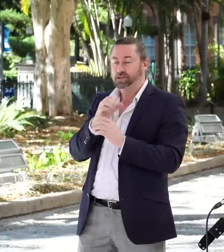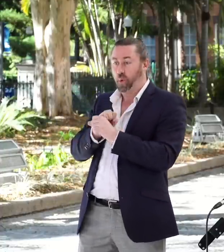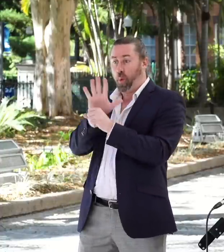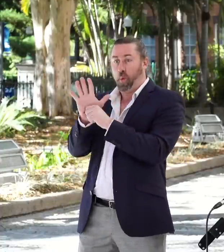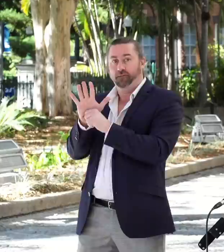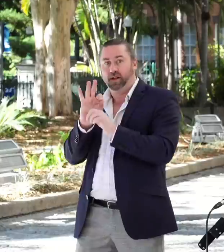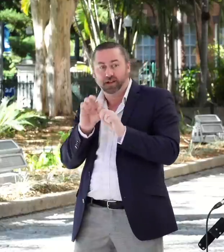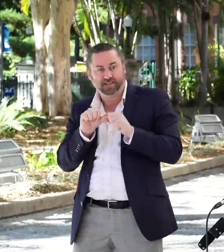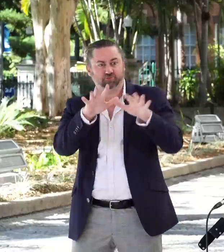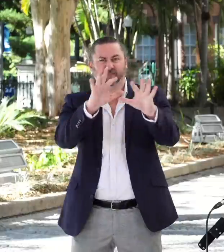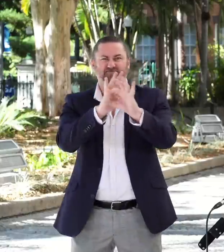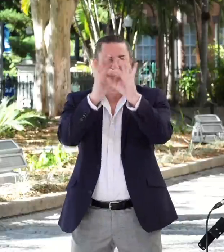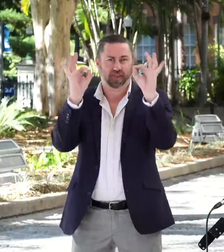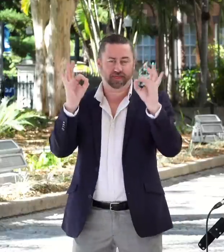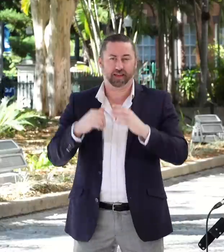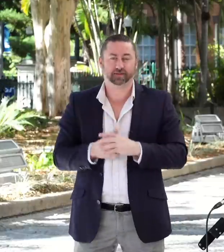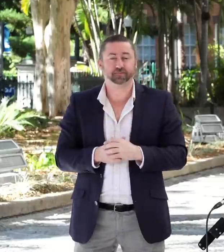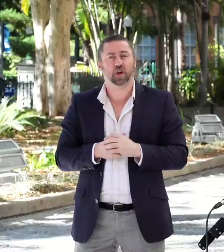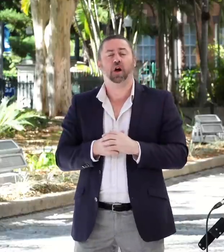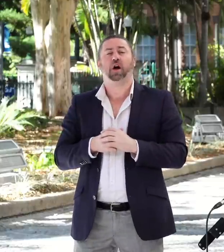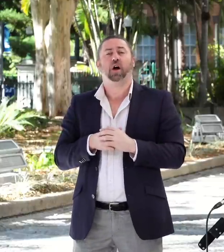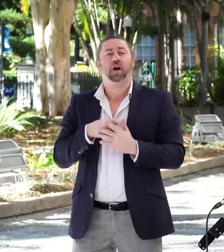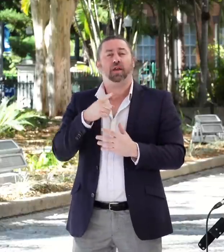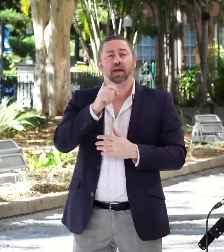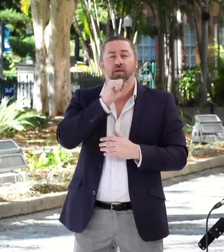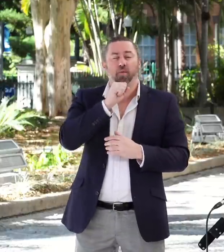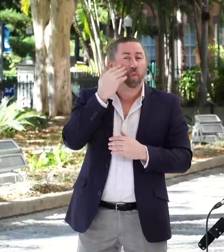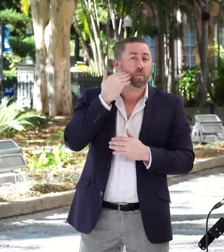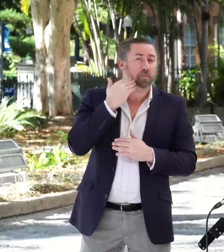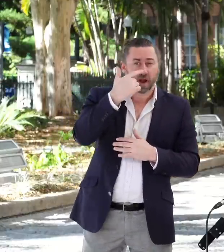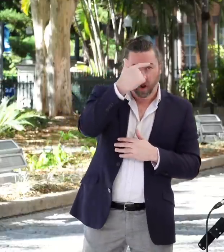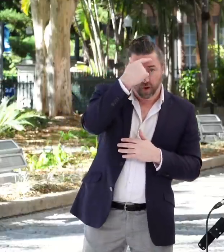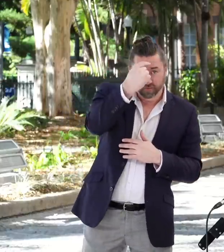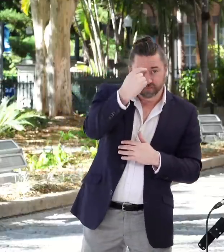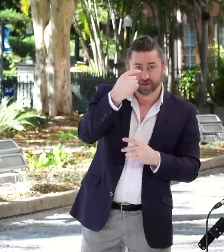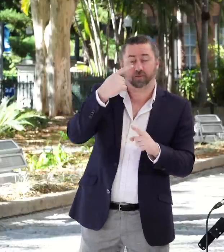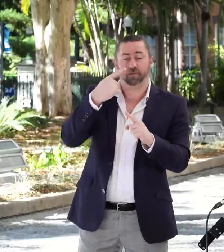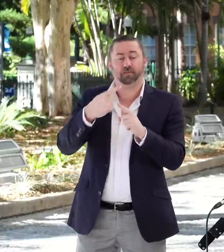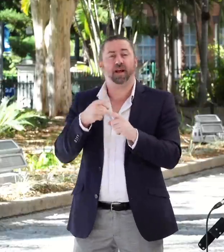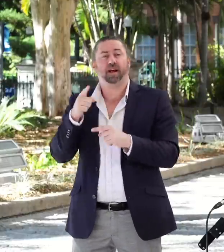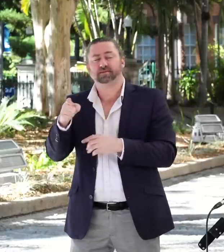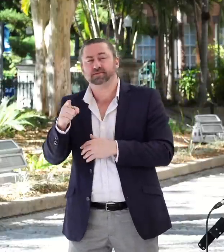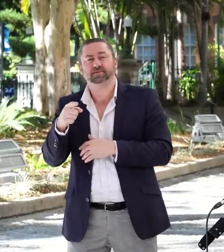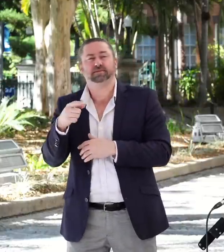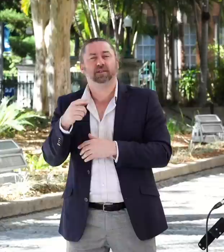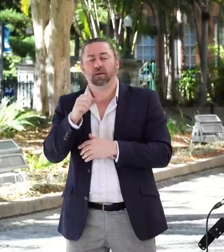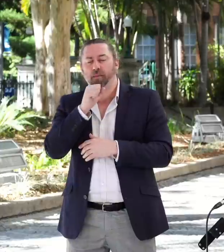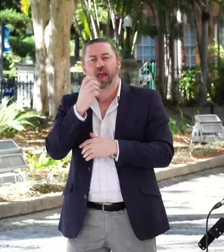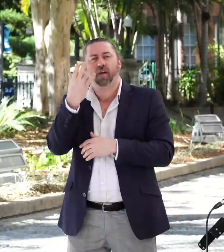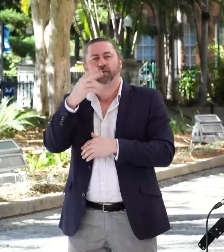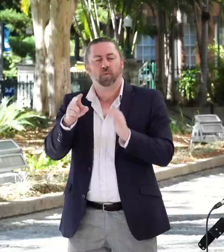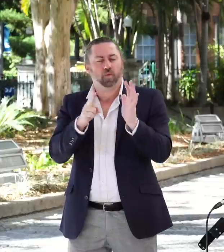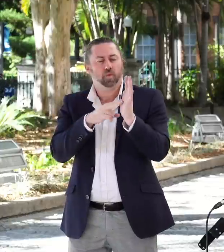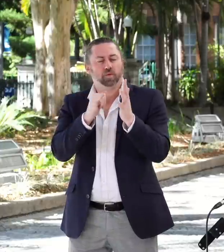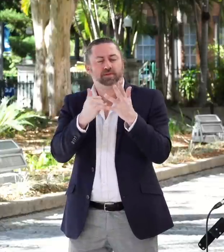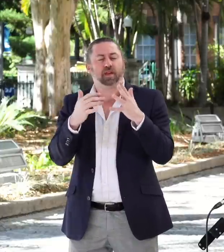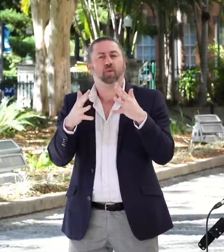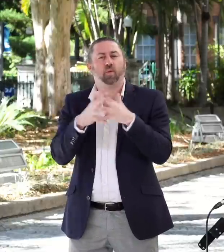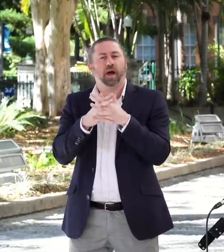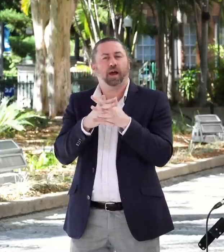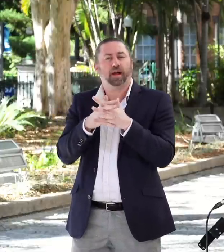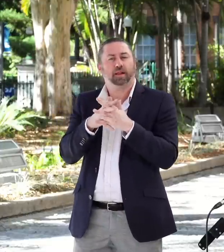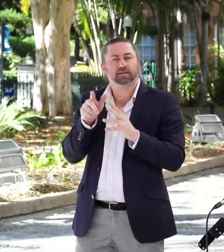of course the other two individuals, the flight attendant and the gentleman who travelled from New South Wales, the index